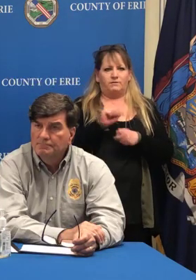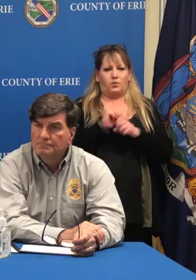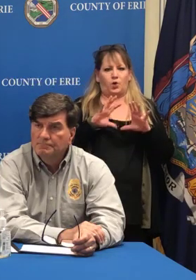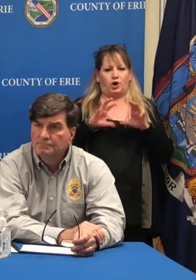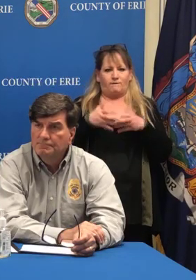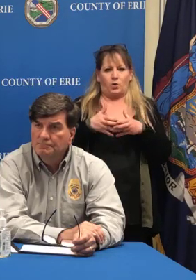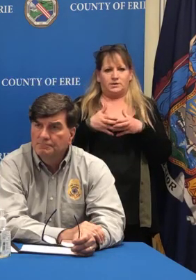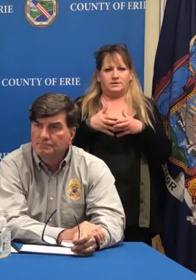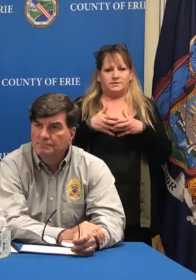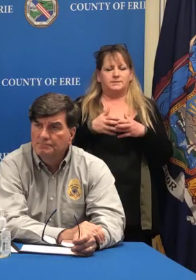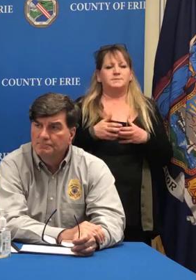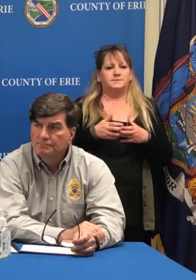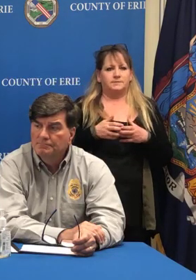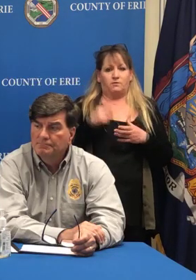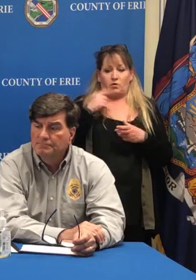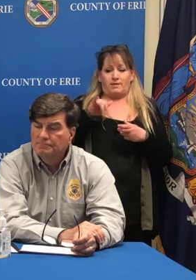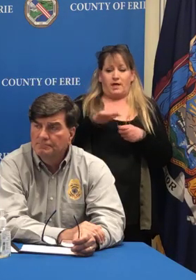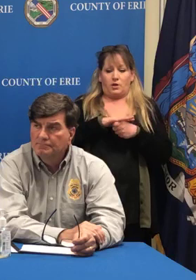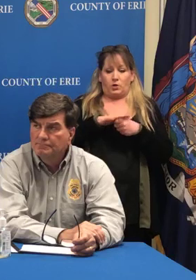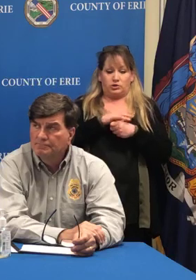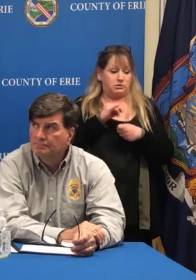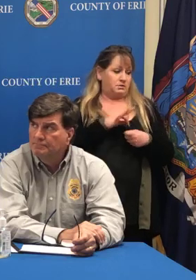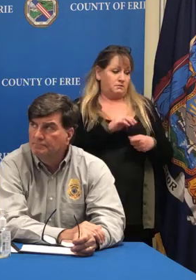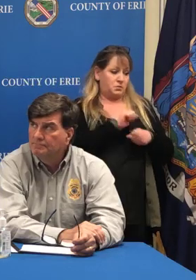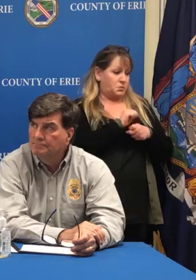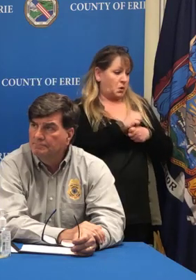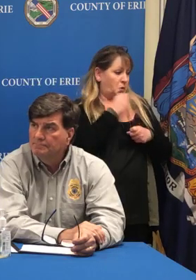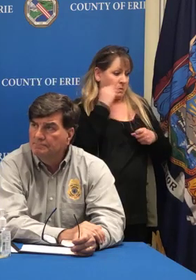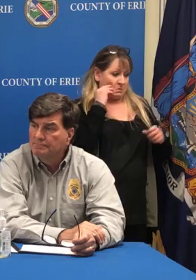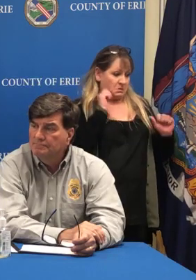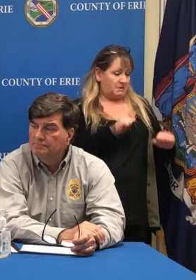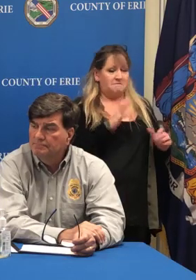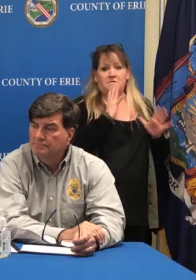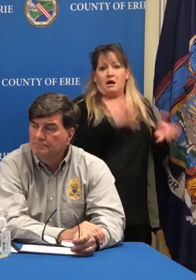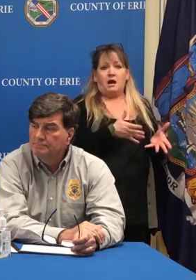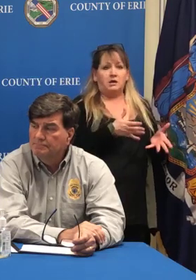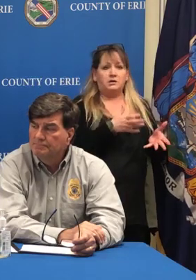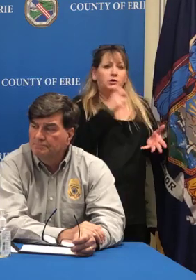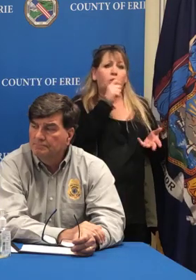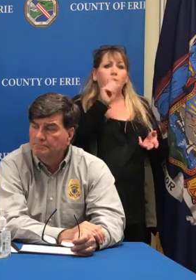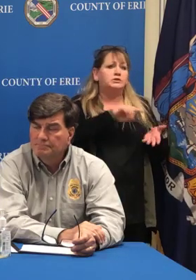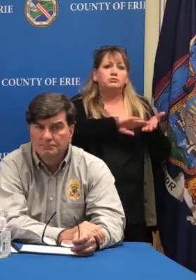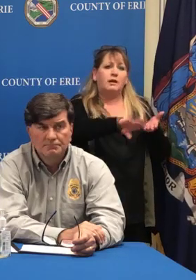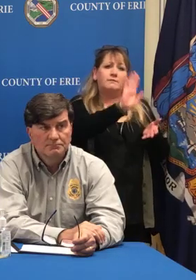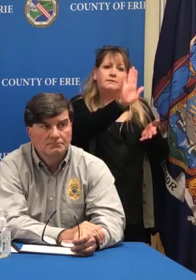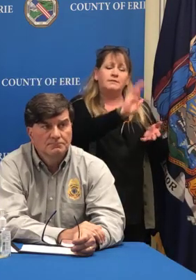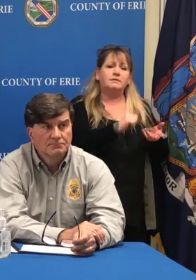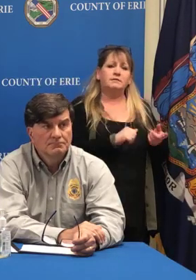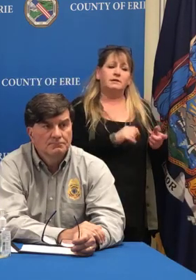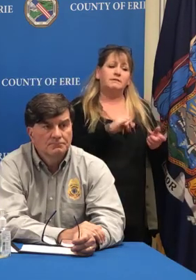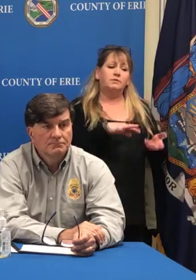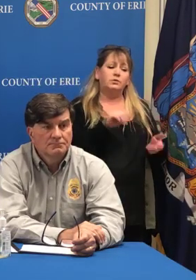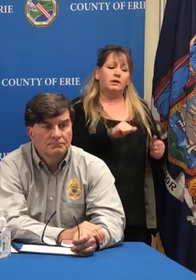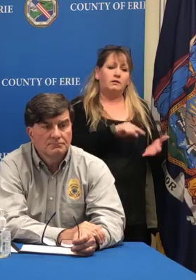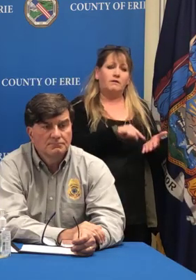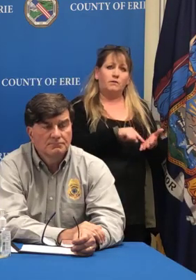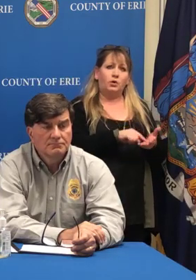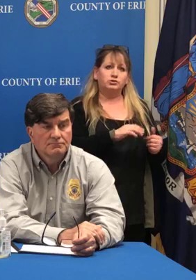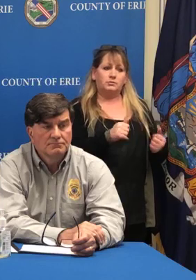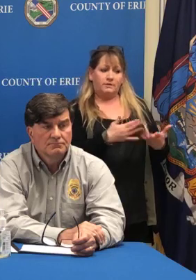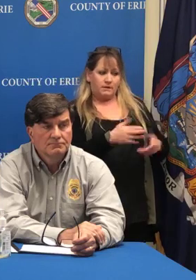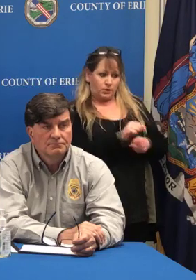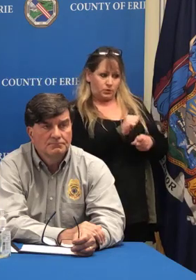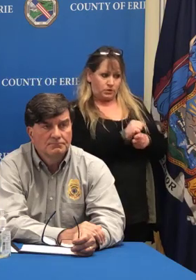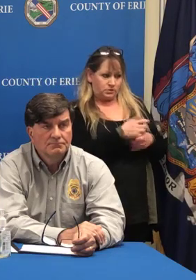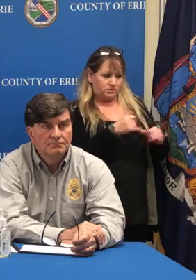their work location. If they can work at home, they can work at home. They do not. You don't have to lay them off if you can afford to provide them work